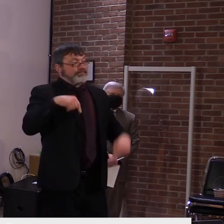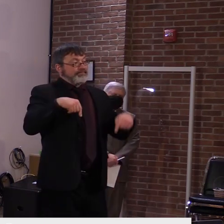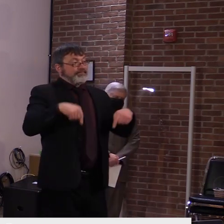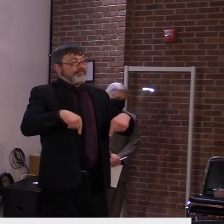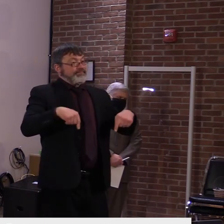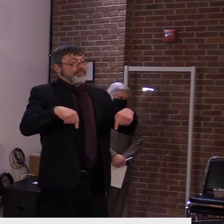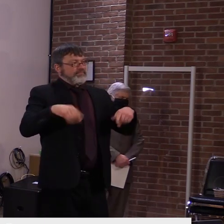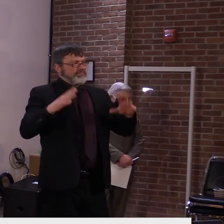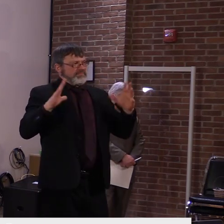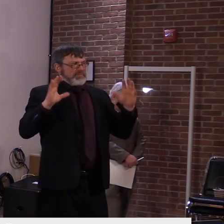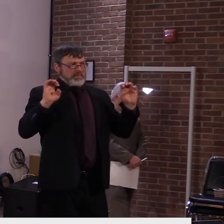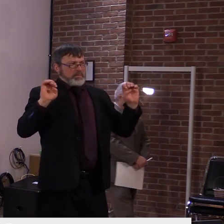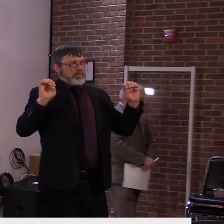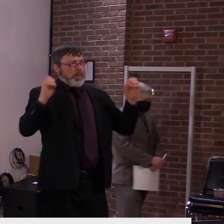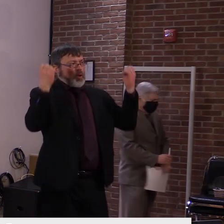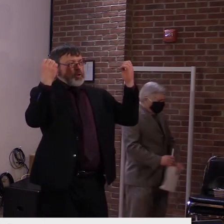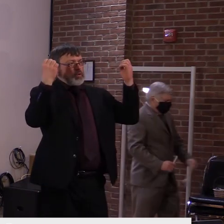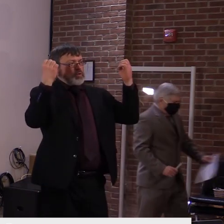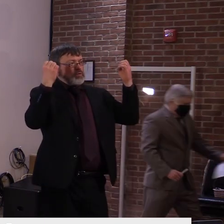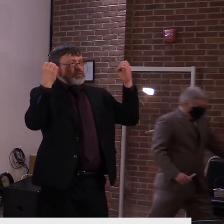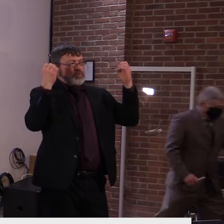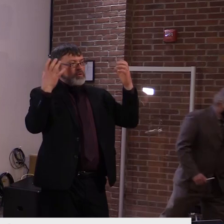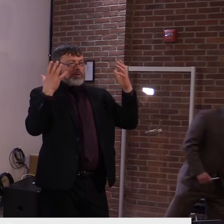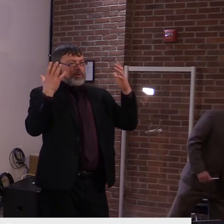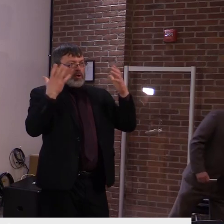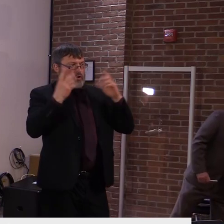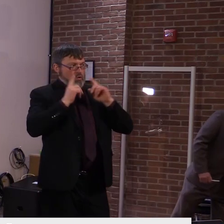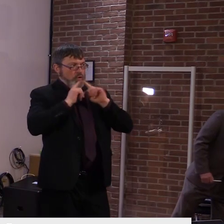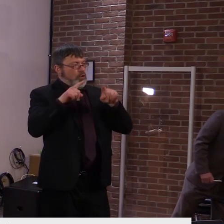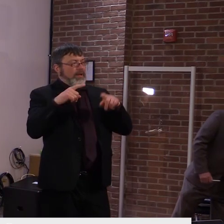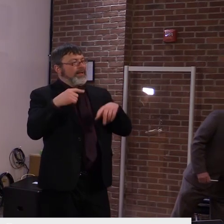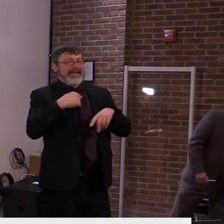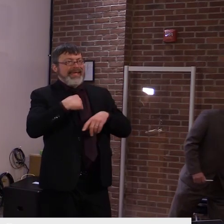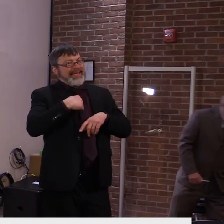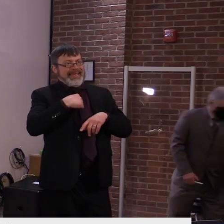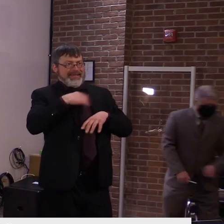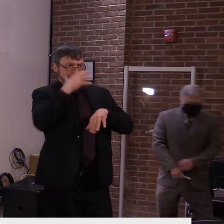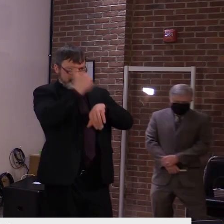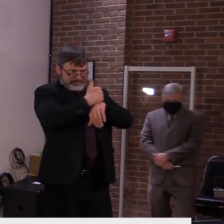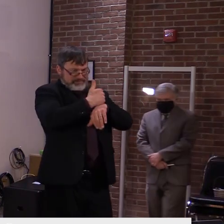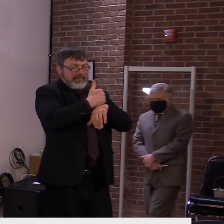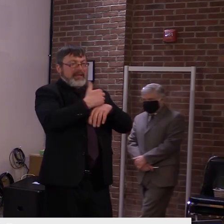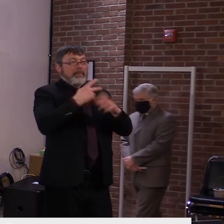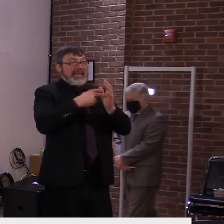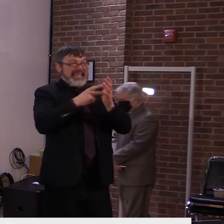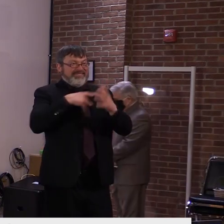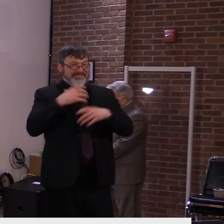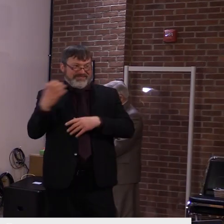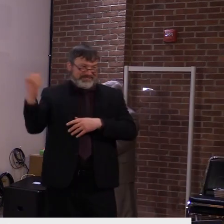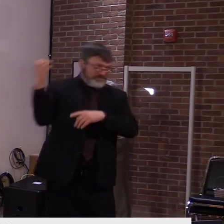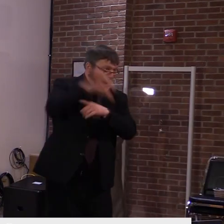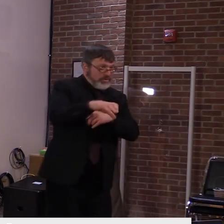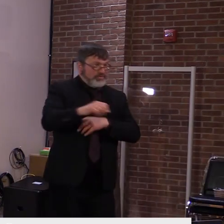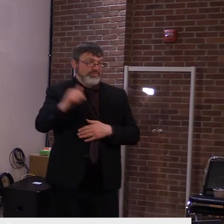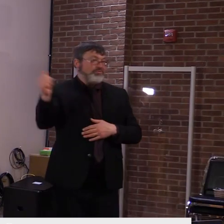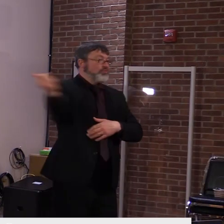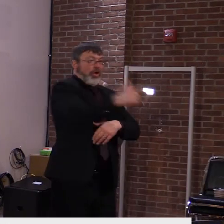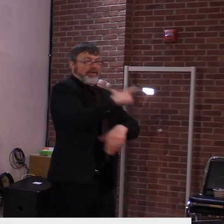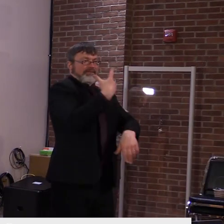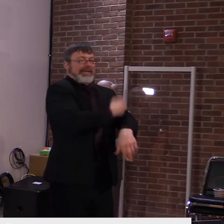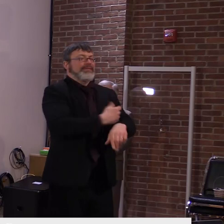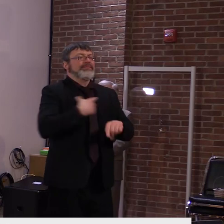incredible outreach and inclusion in vaccination and an interest in